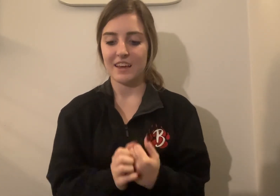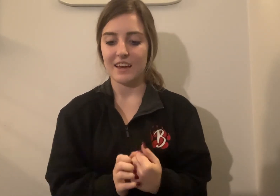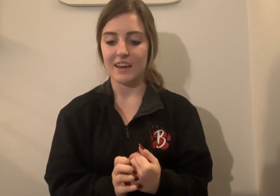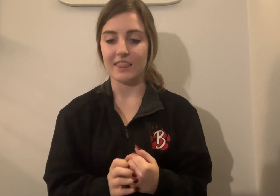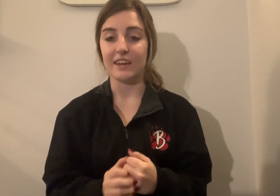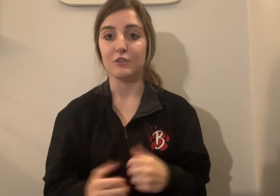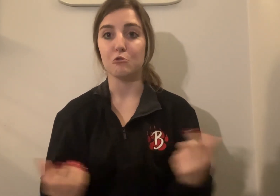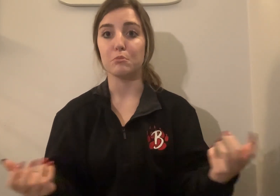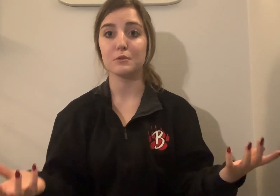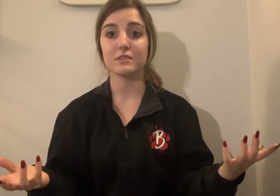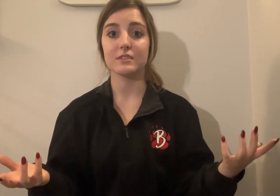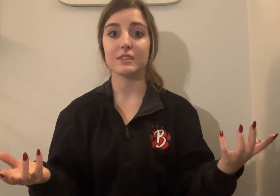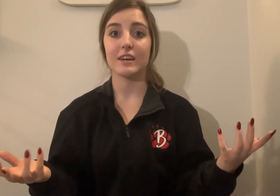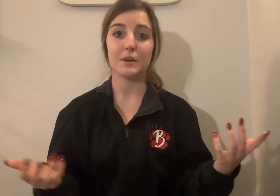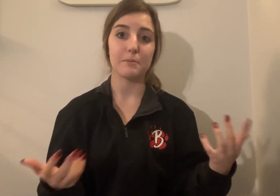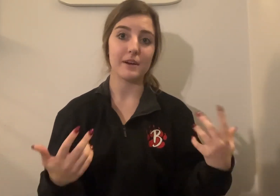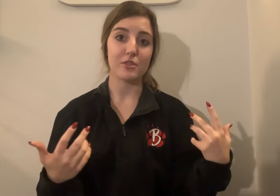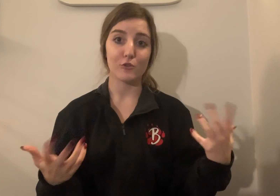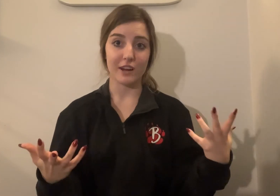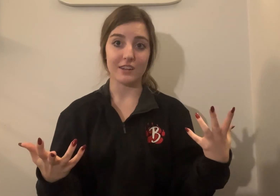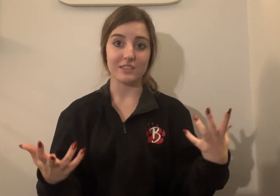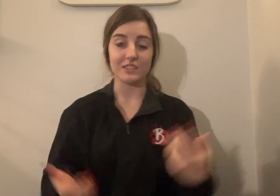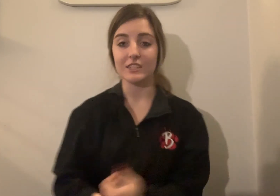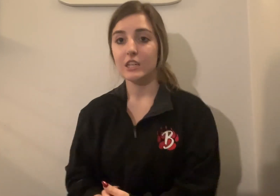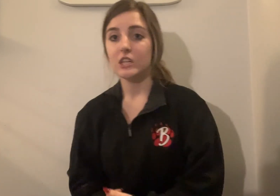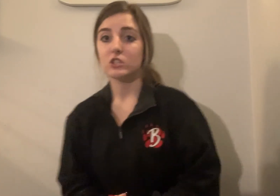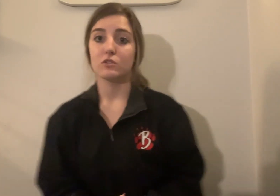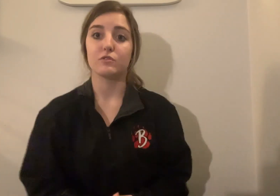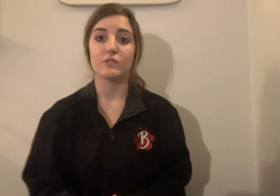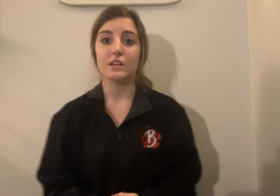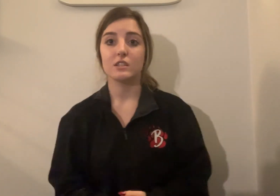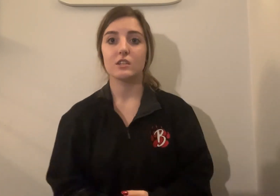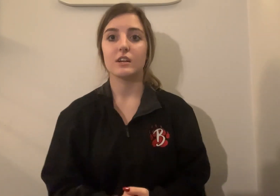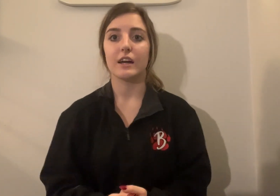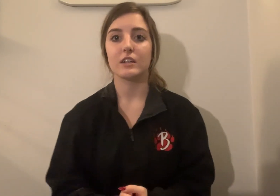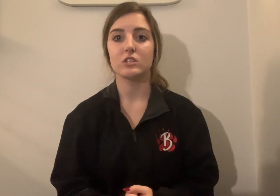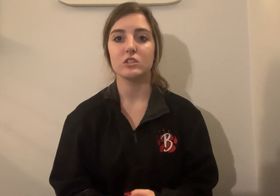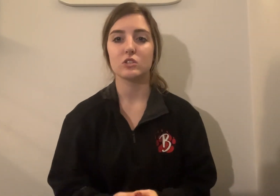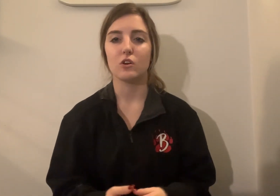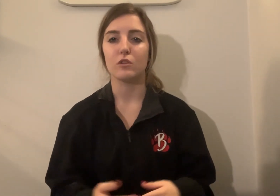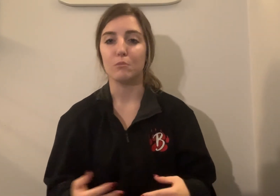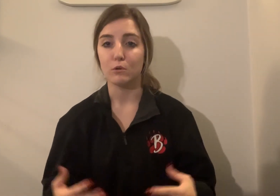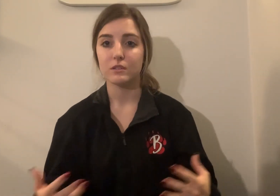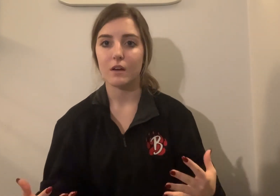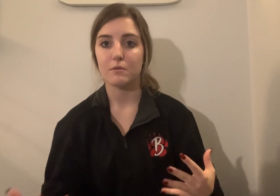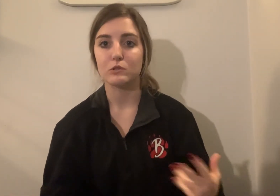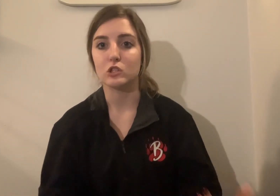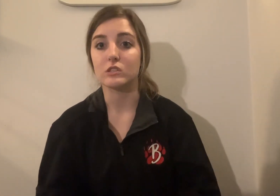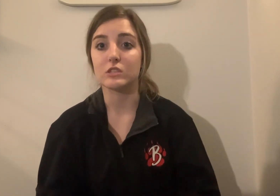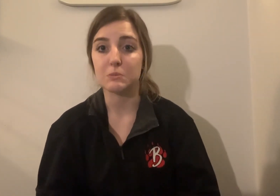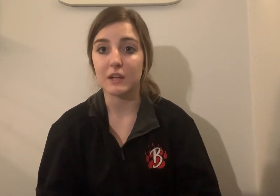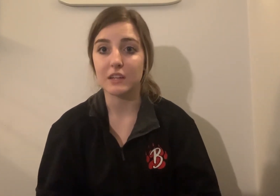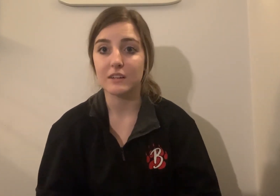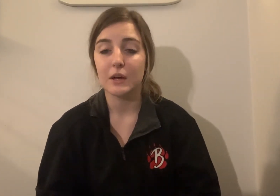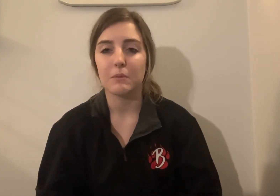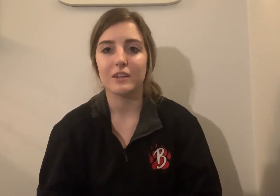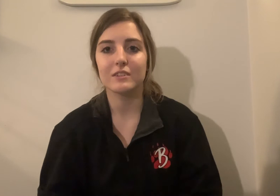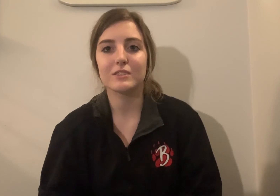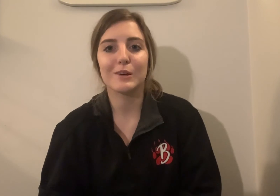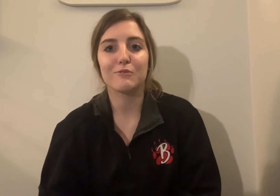And then who pulls the sleigh but the reindeer? So for reindeer, I actually saw the most common was just to spell it, but I did see a fun